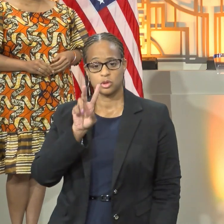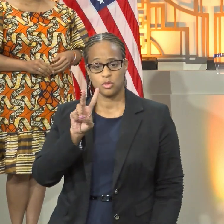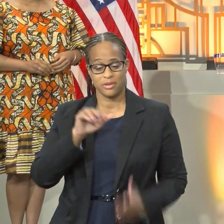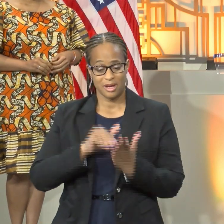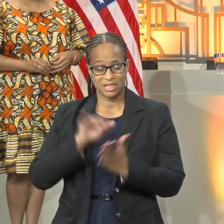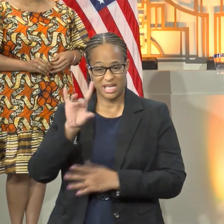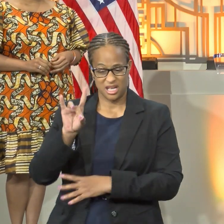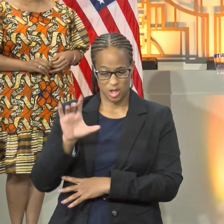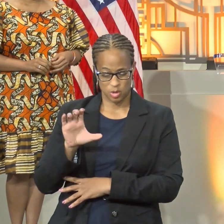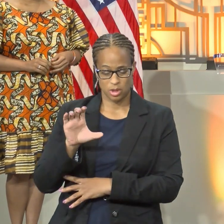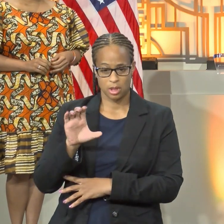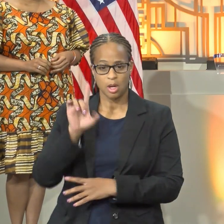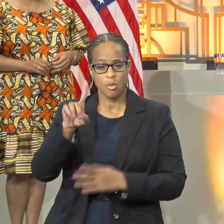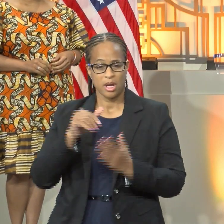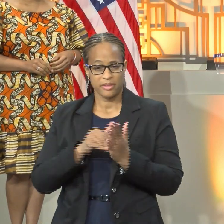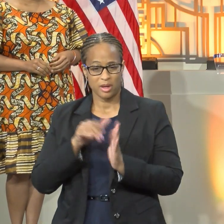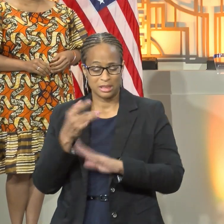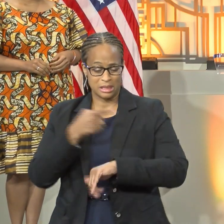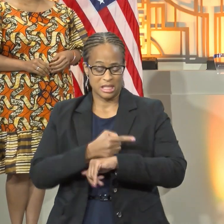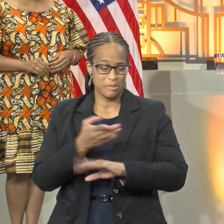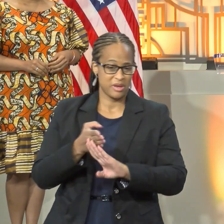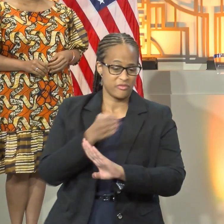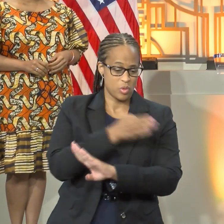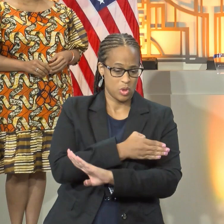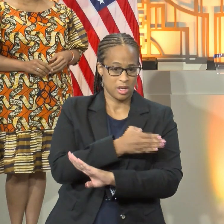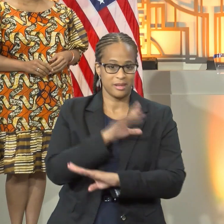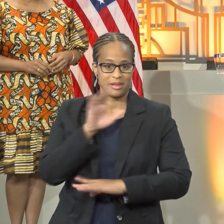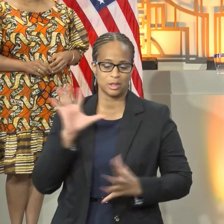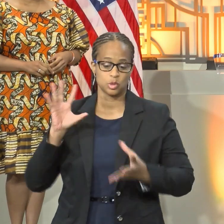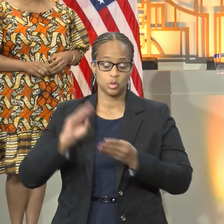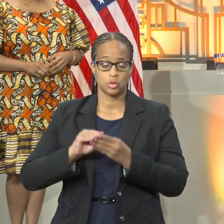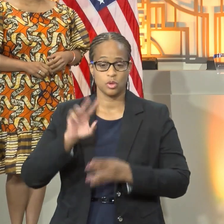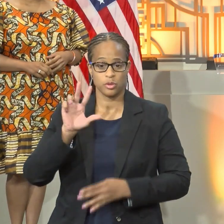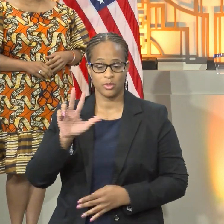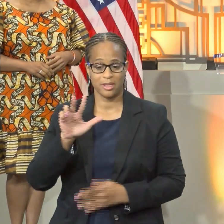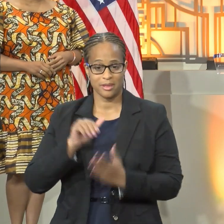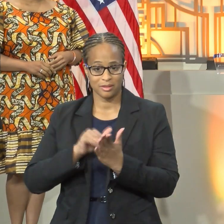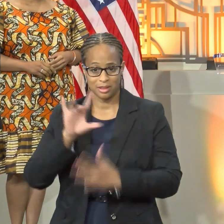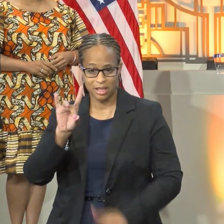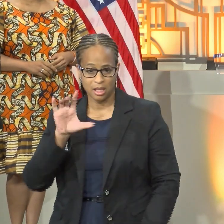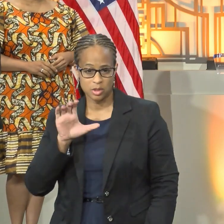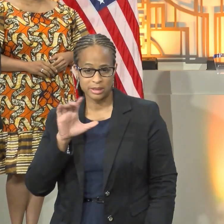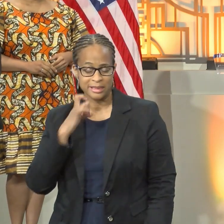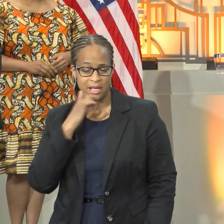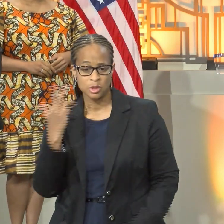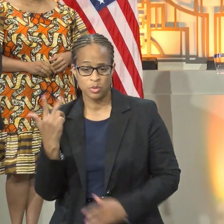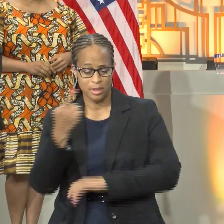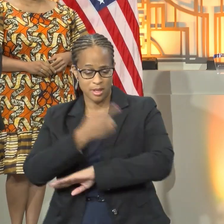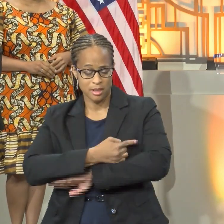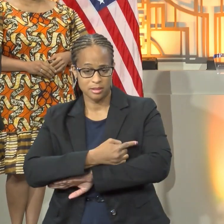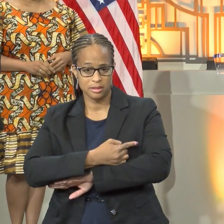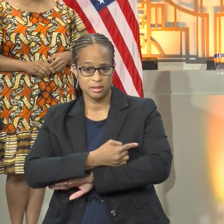2,800, and 1,000 the day before, that's 3,800. In the last 3 days,